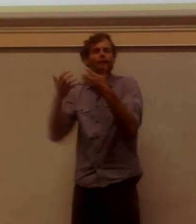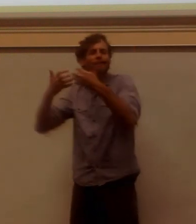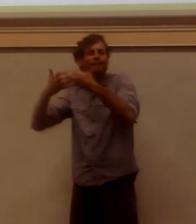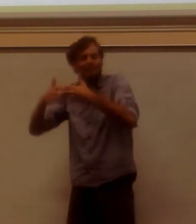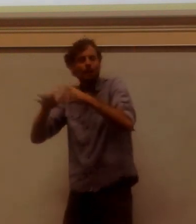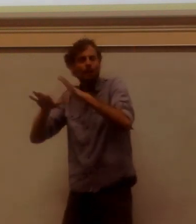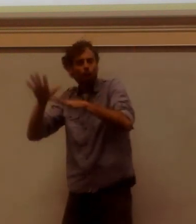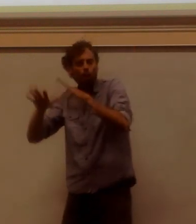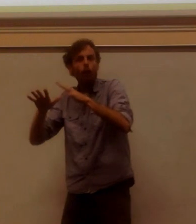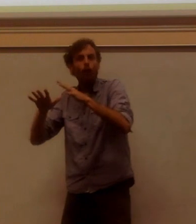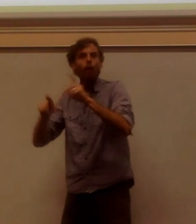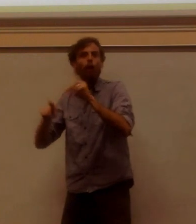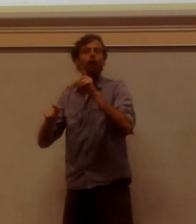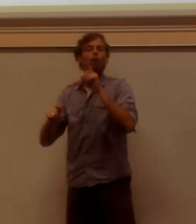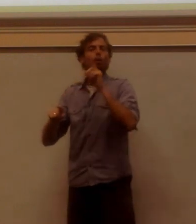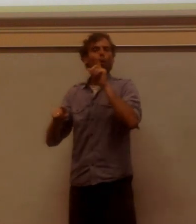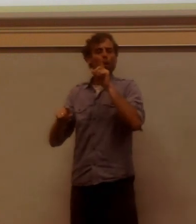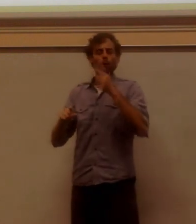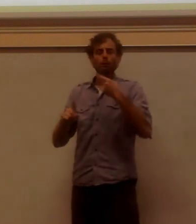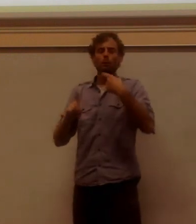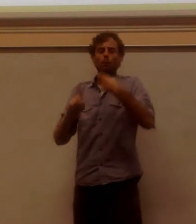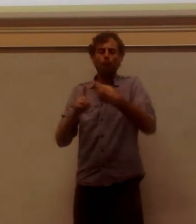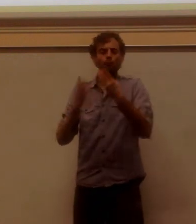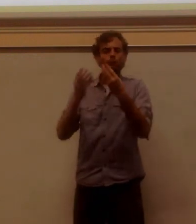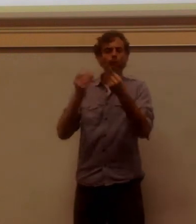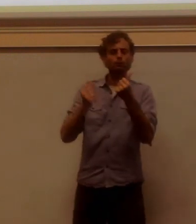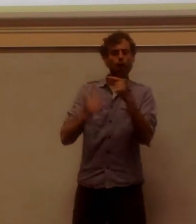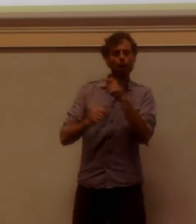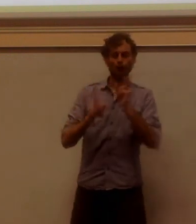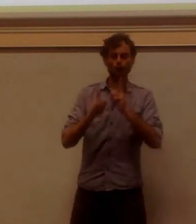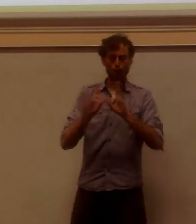And there were some technical issues experienced during the trial.